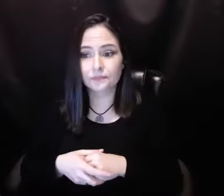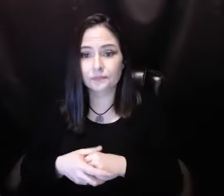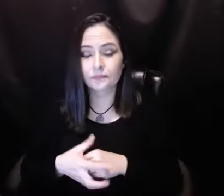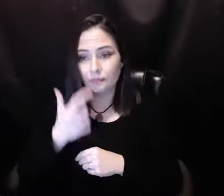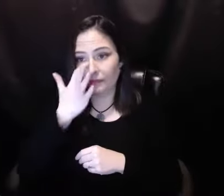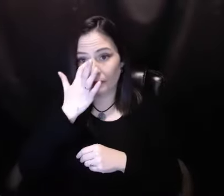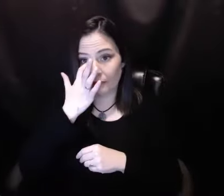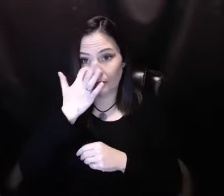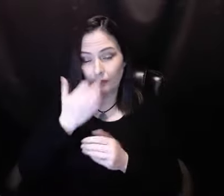So